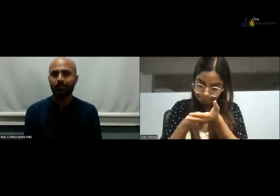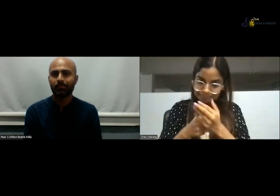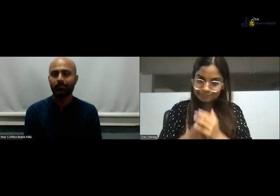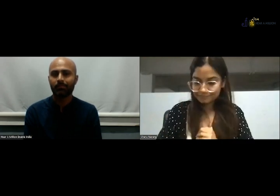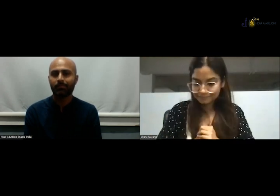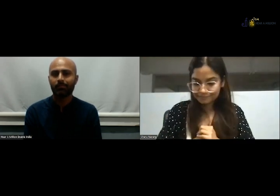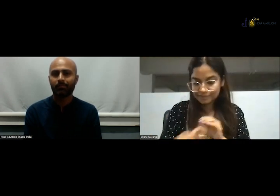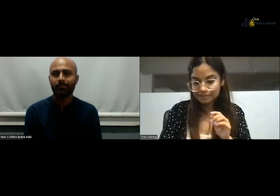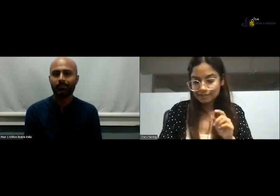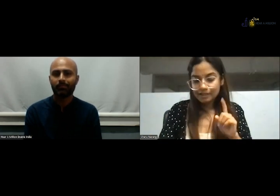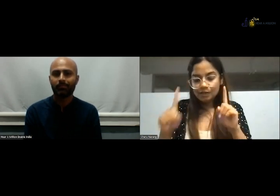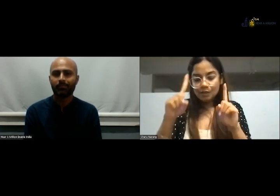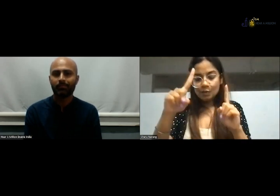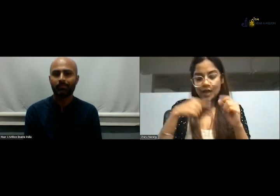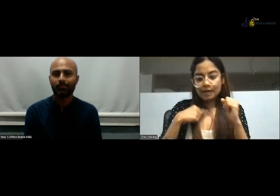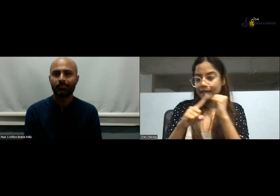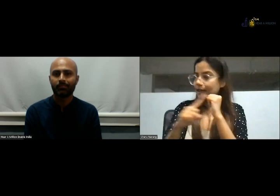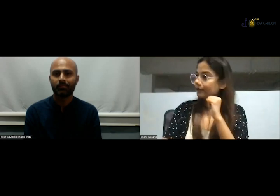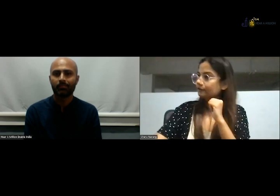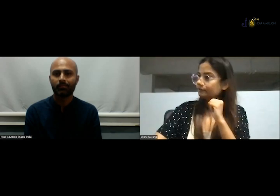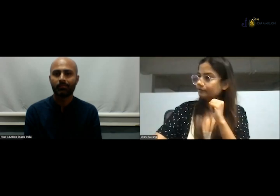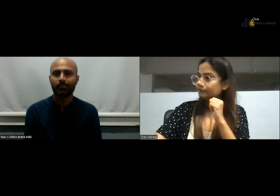her a lot.